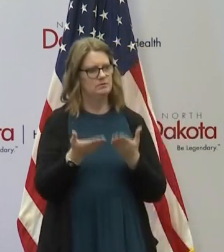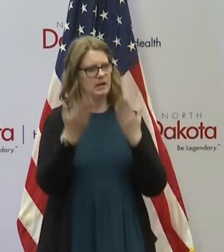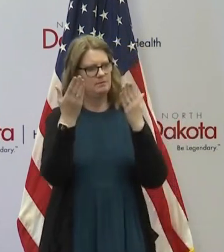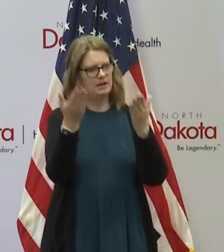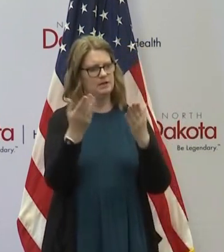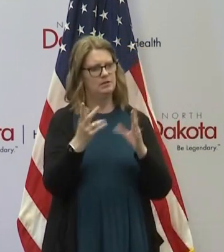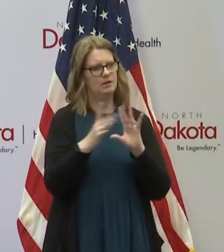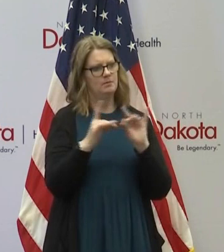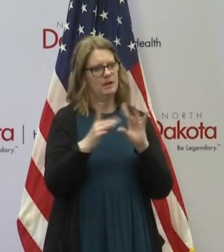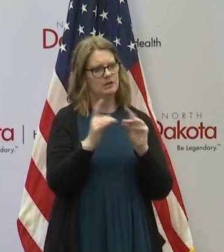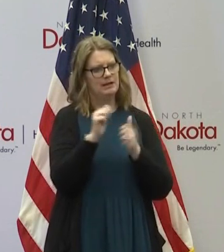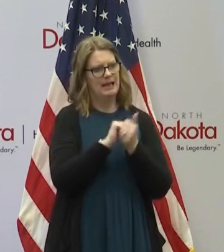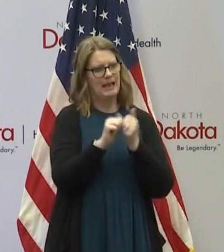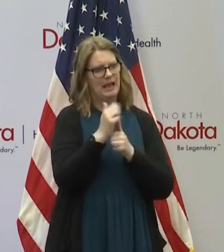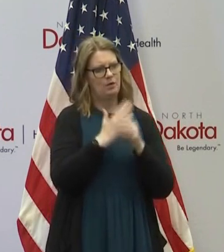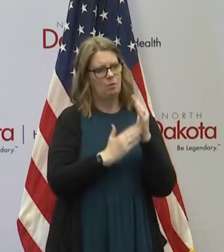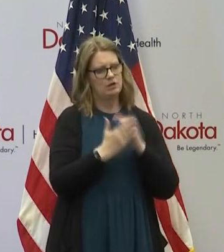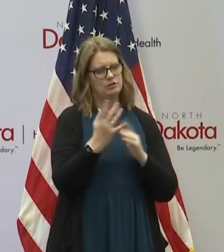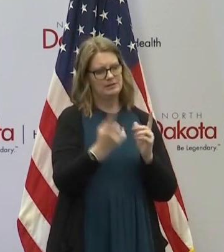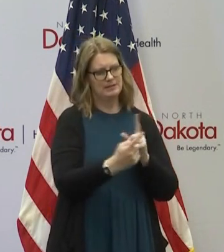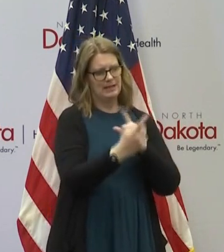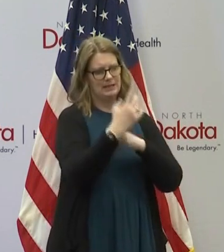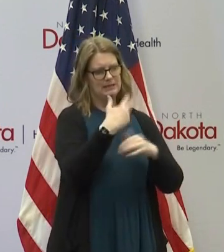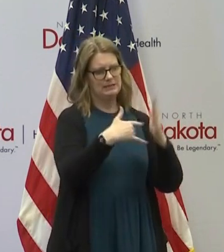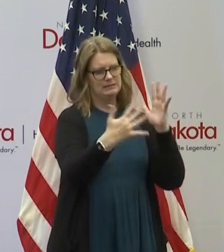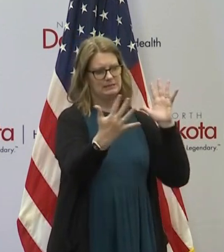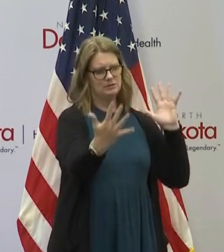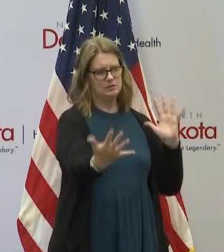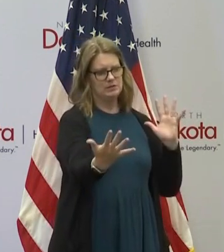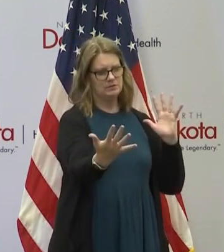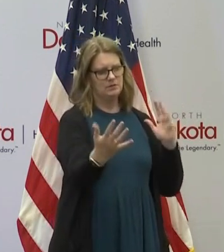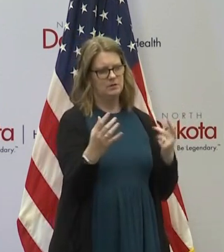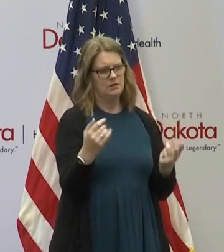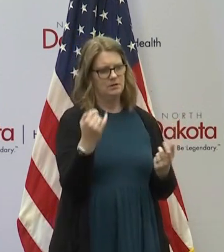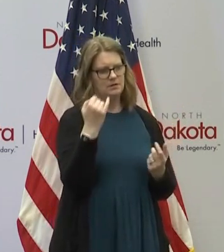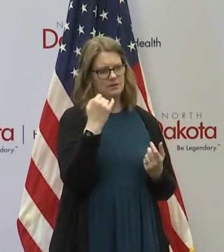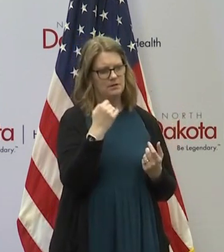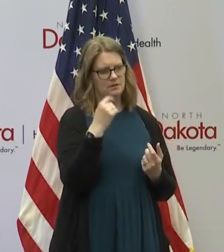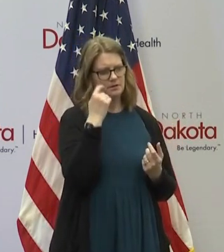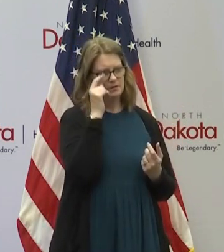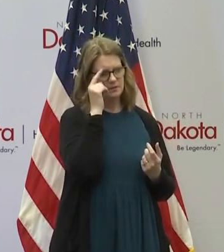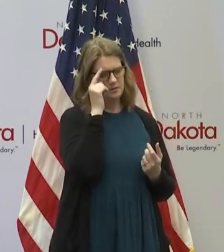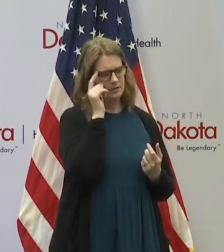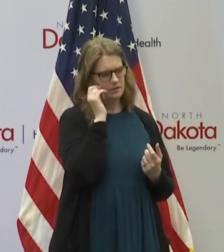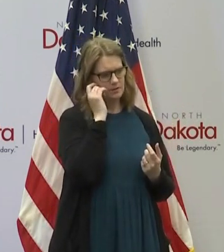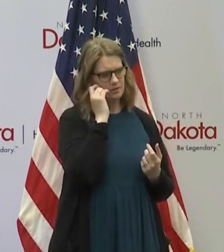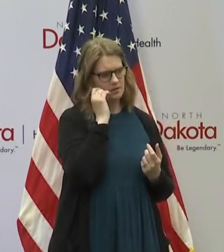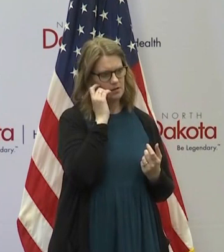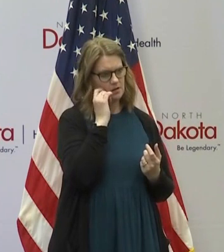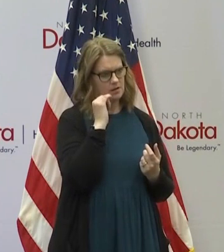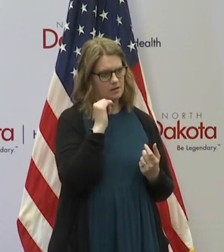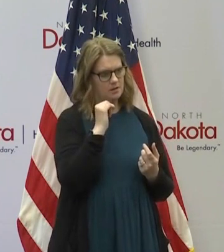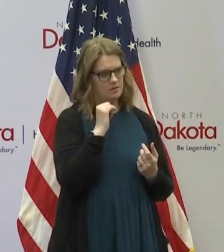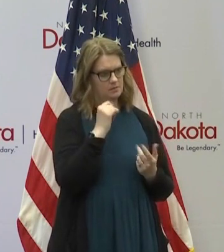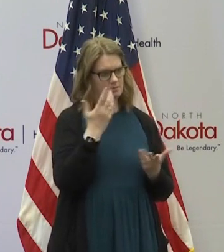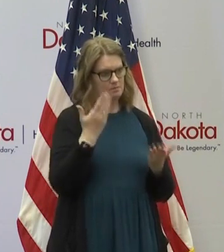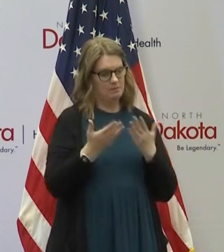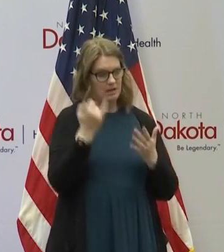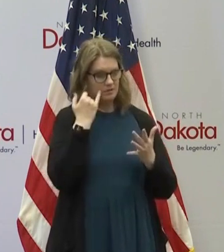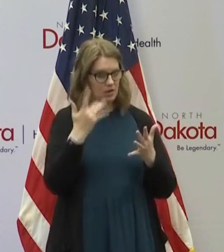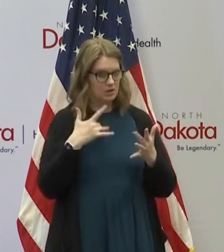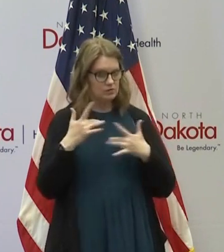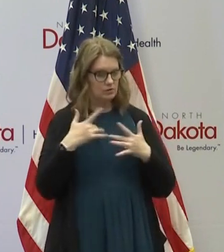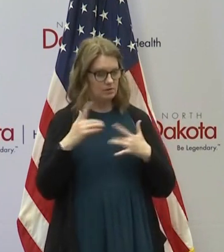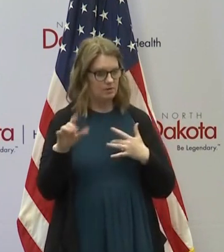that you mentioned? Hand washing and distance are the two big things. In other words, if somebody's doing that, are they, you know, they checking the appropriate box? Then maybe if they're